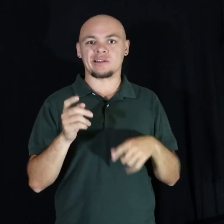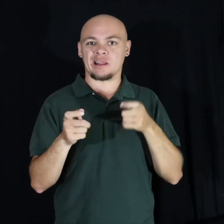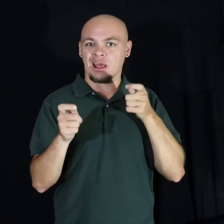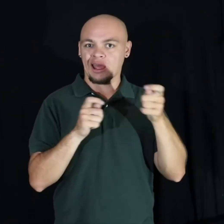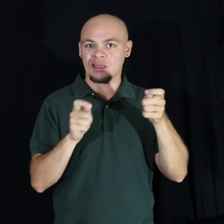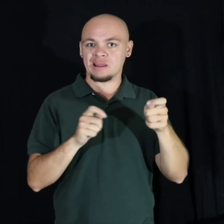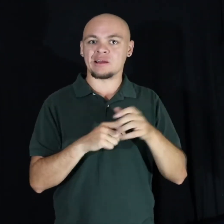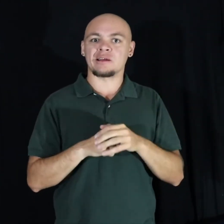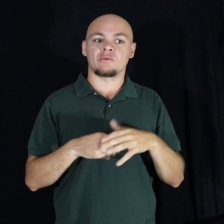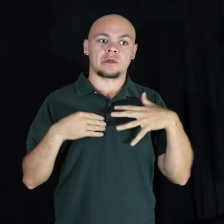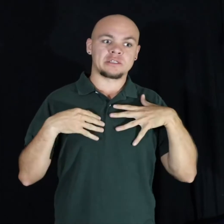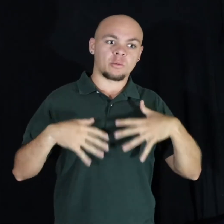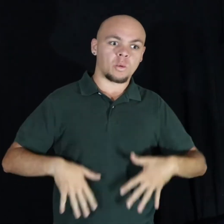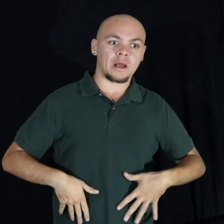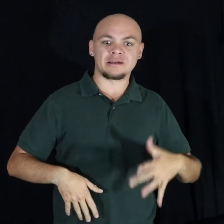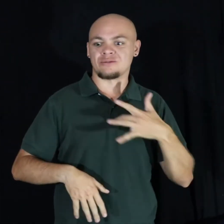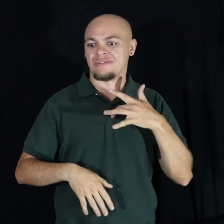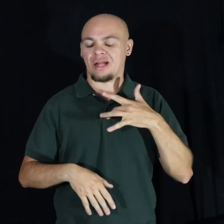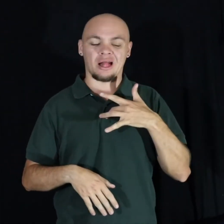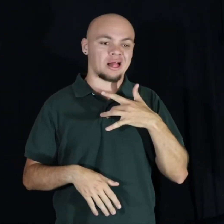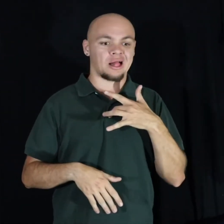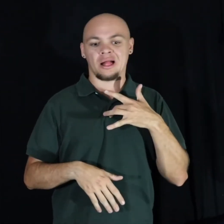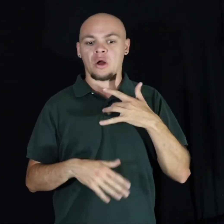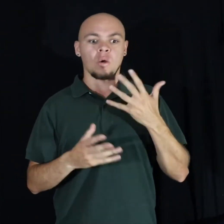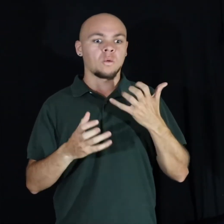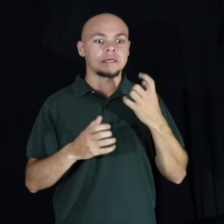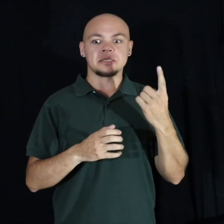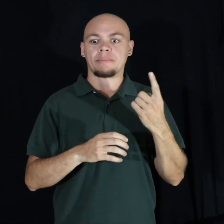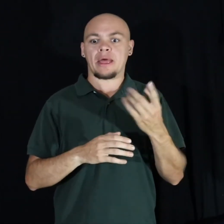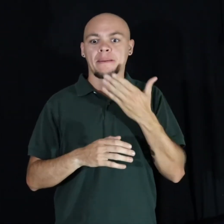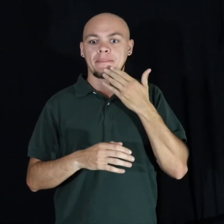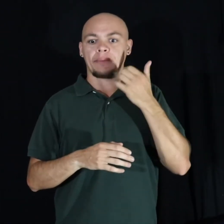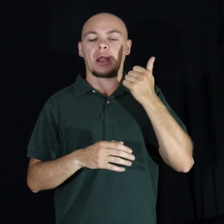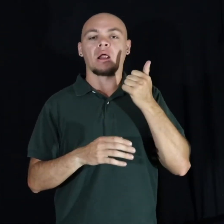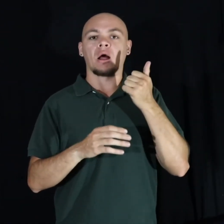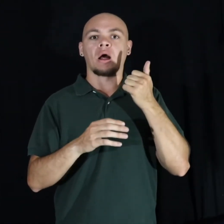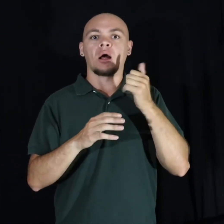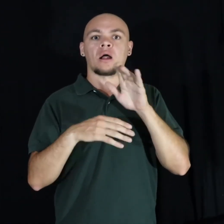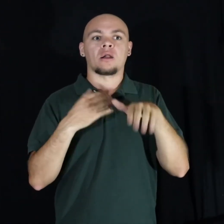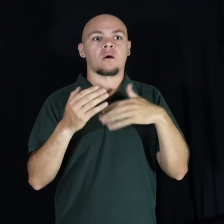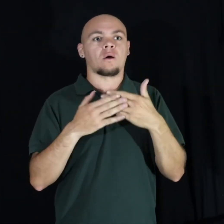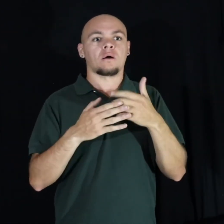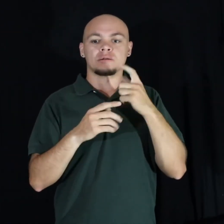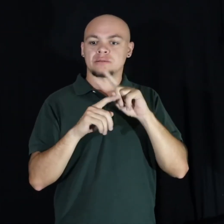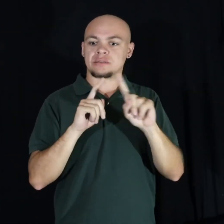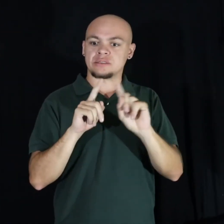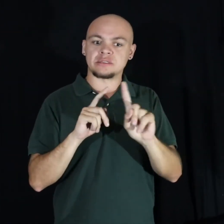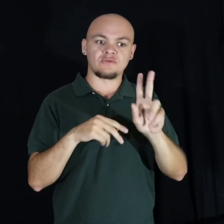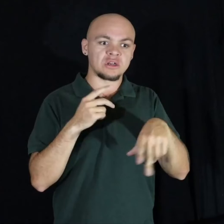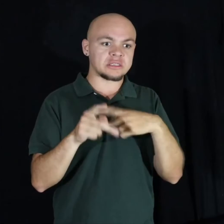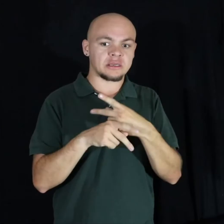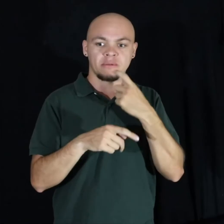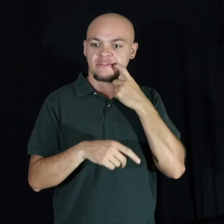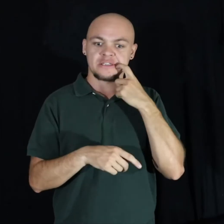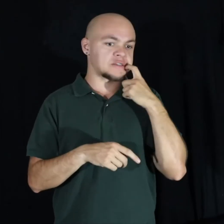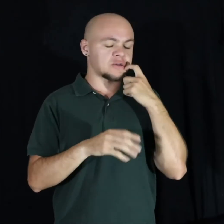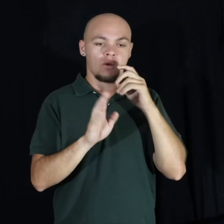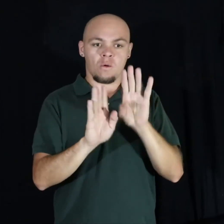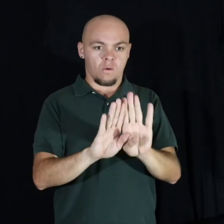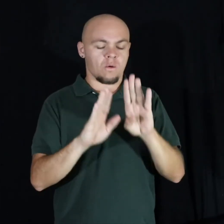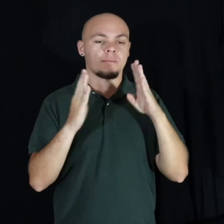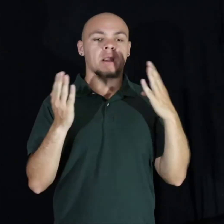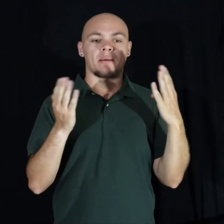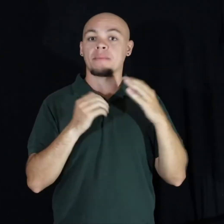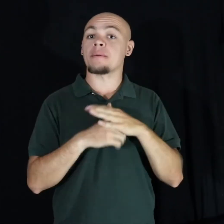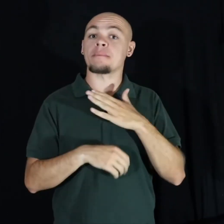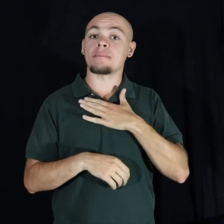get depressed, we look for something to pick us up to make us feel better. And that is where we open the door to all kinds of addictions in our lives. My